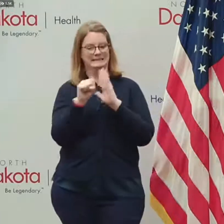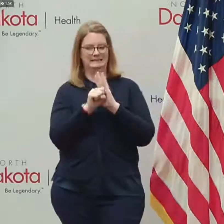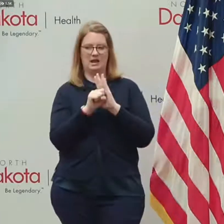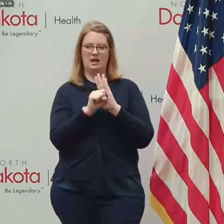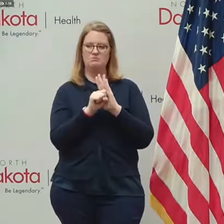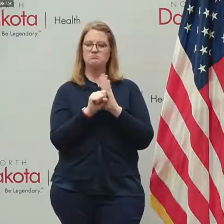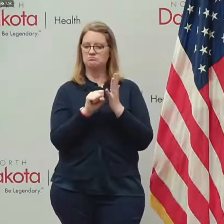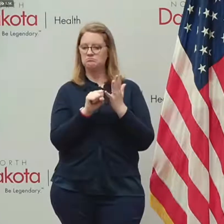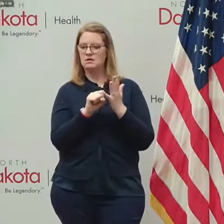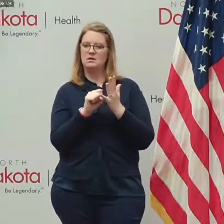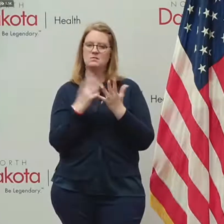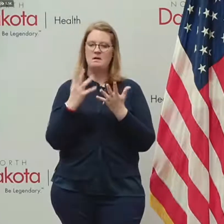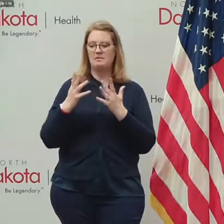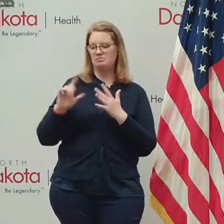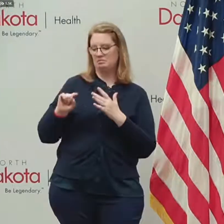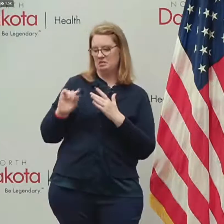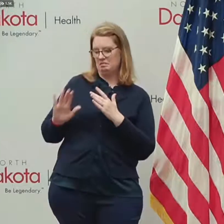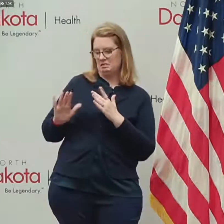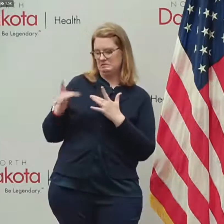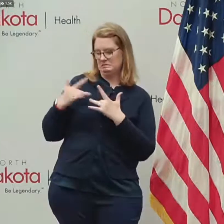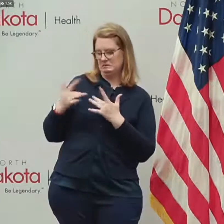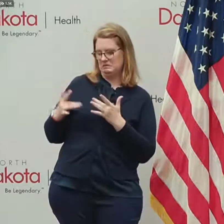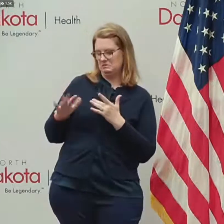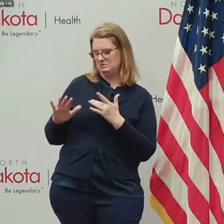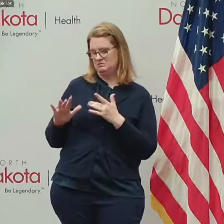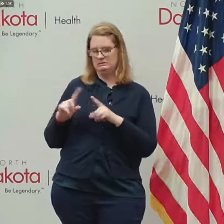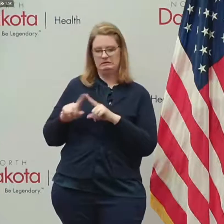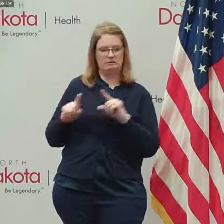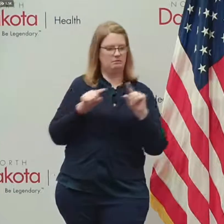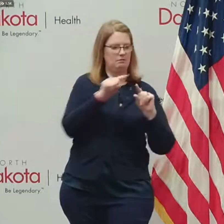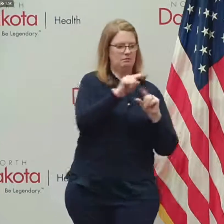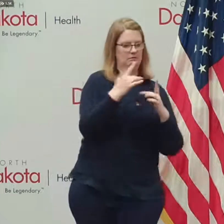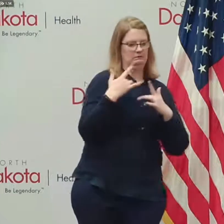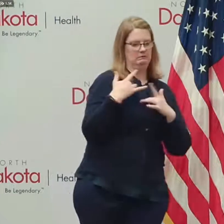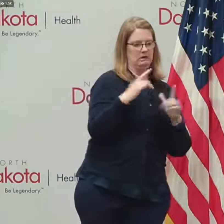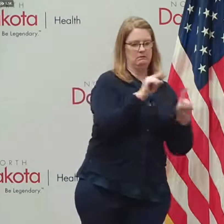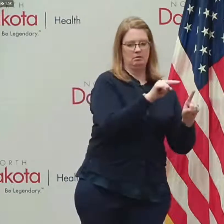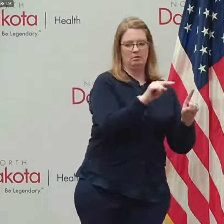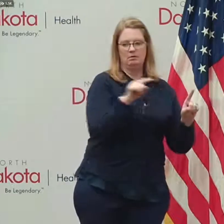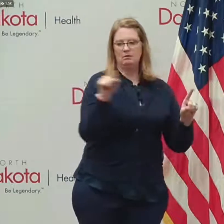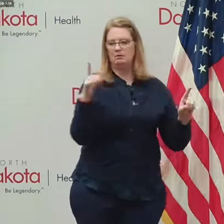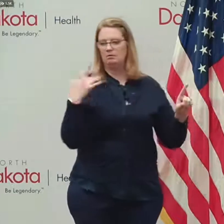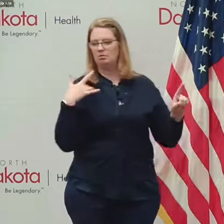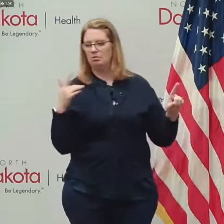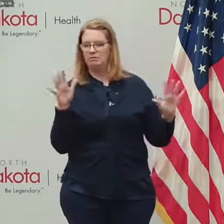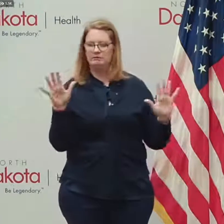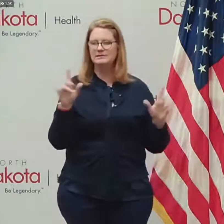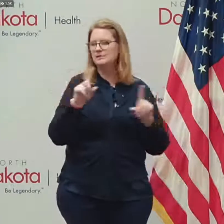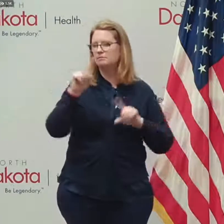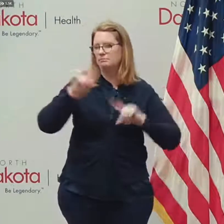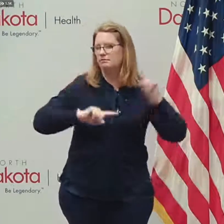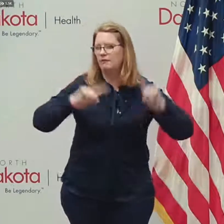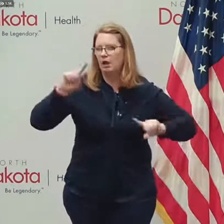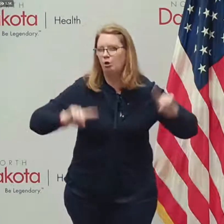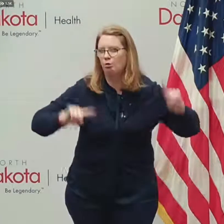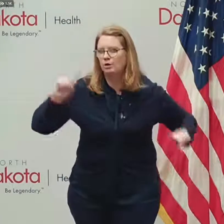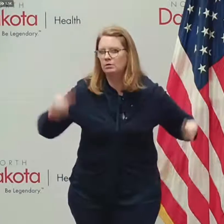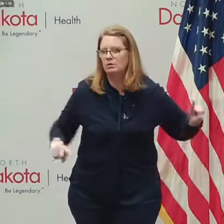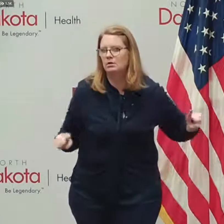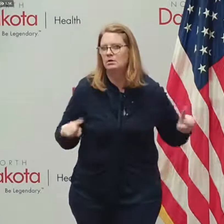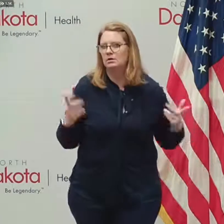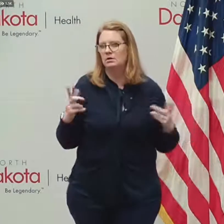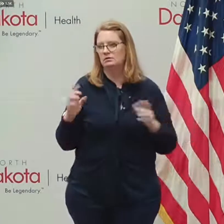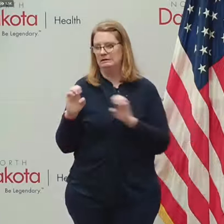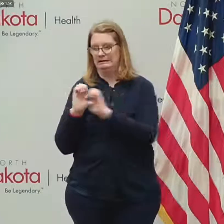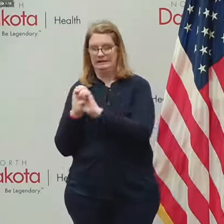want or want mask mandates or not want them, believe that they work, mask works or don't work. Those vary, particularly from east to